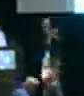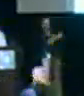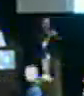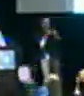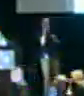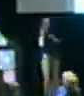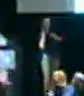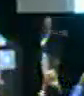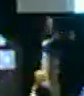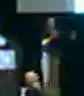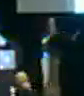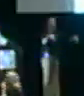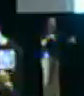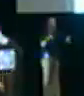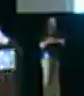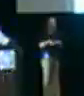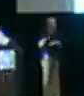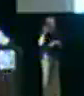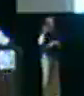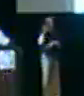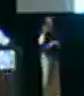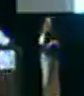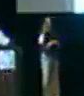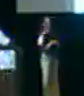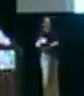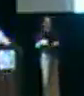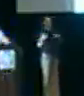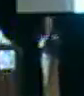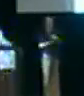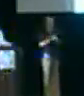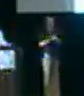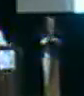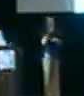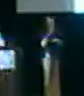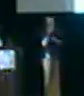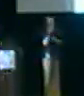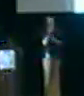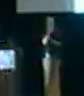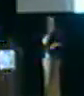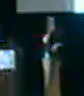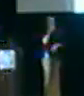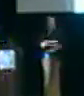in about, I know we're supposed to be live in about 1.5 minutes.